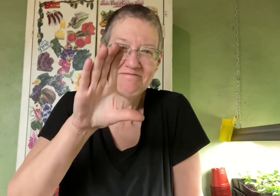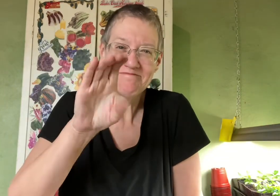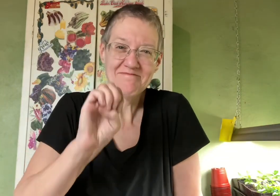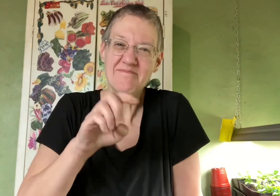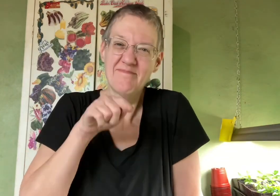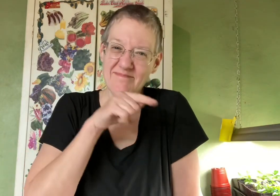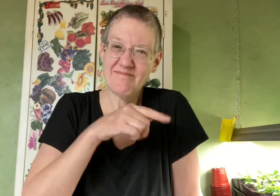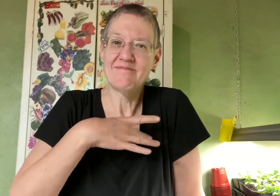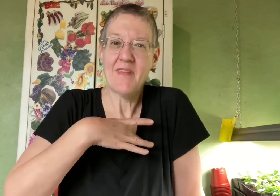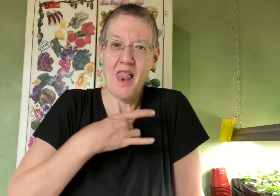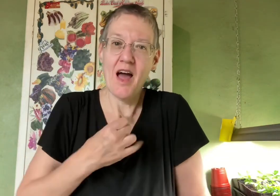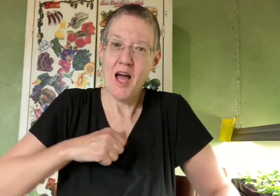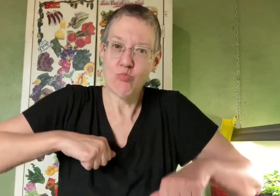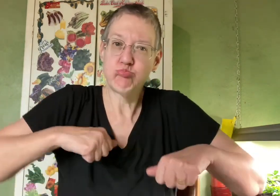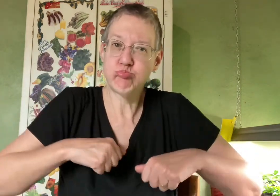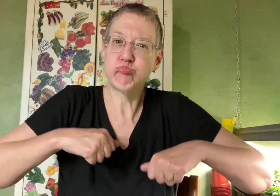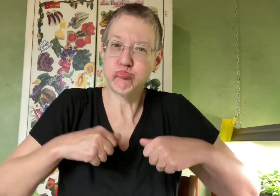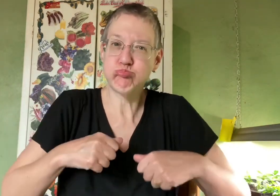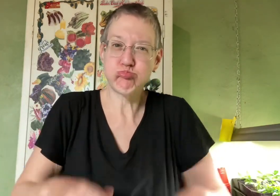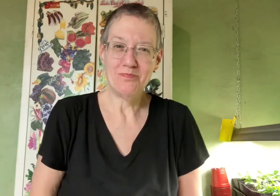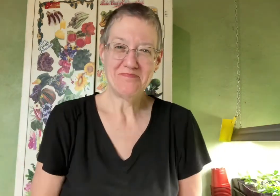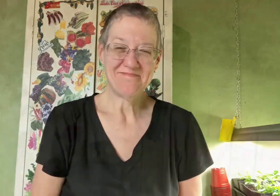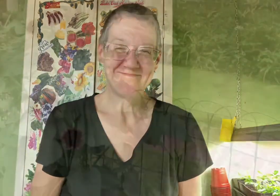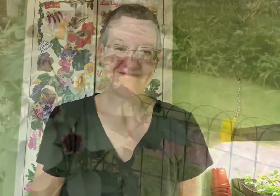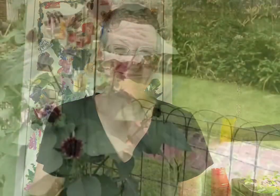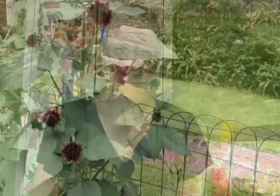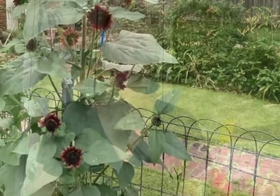location and give them lots of space.